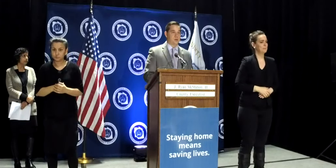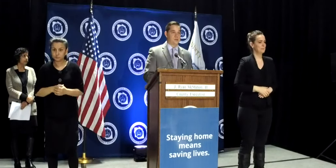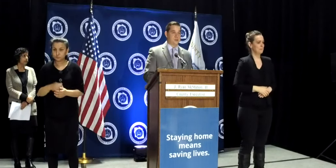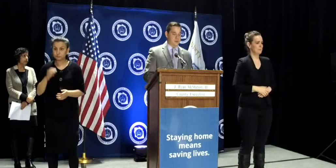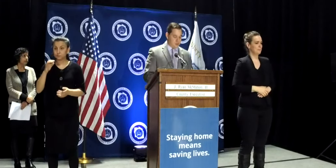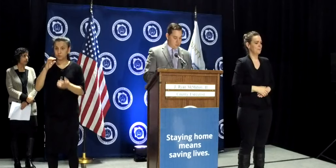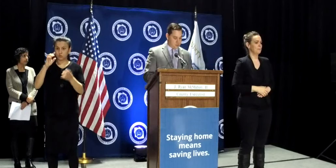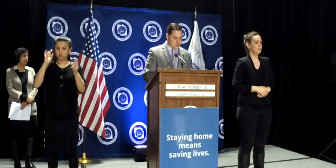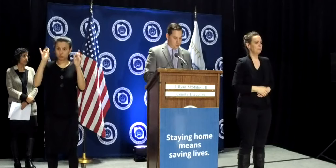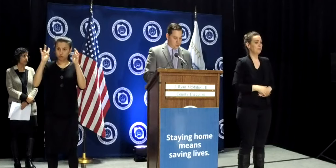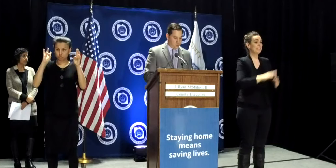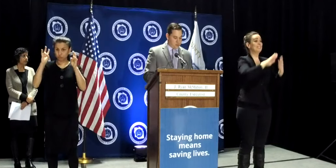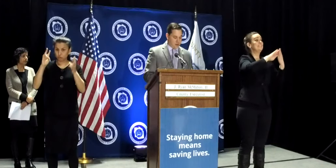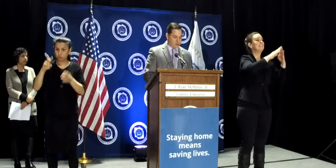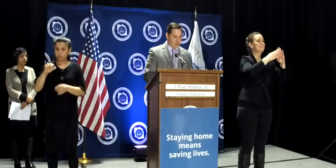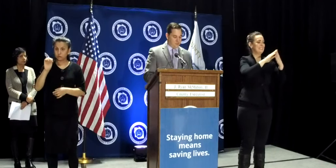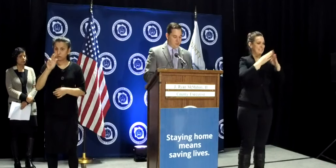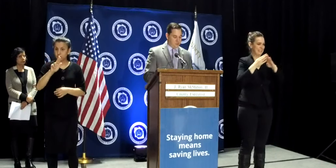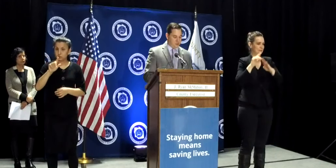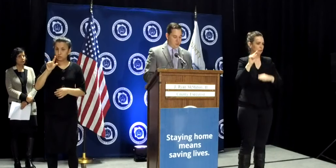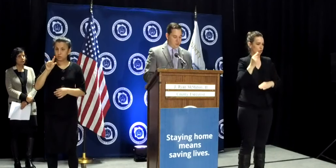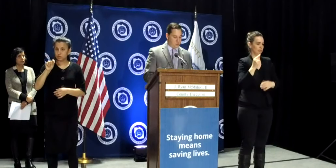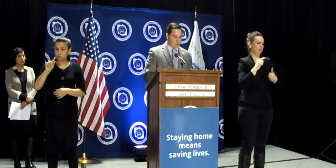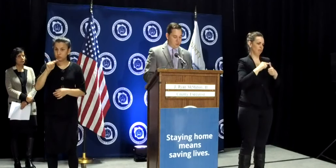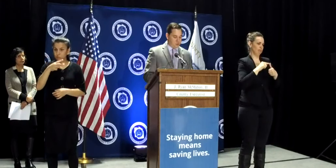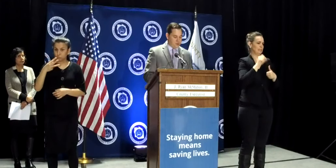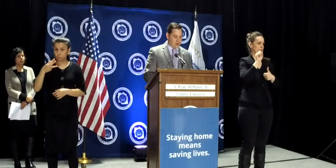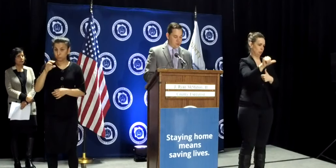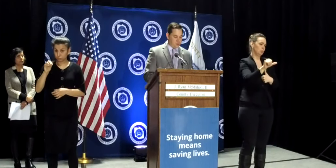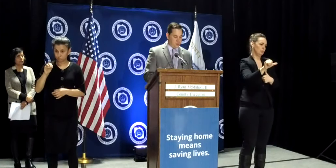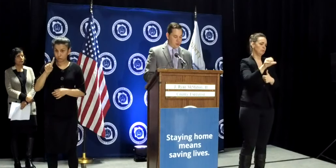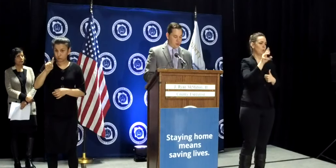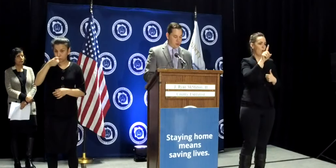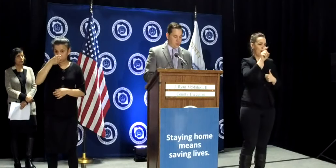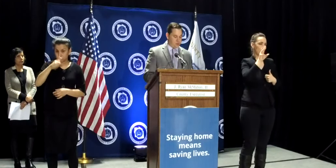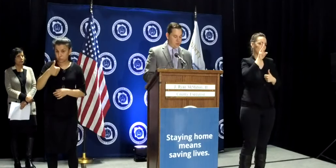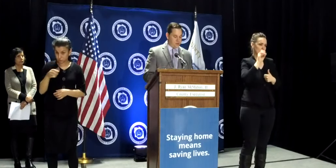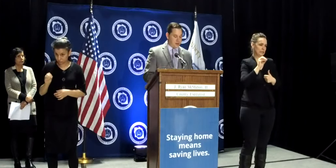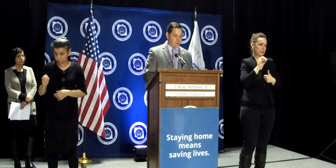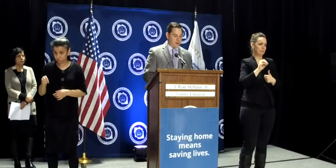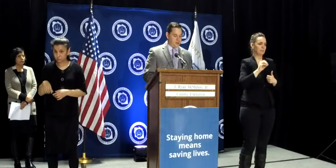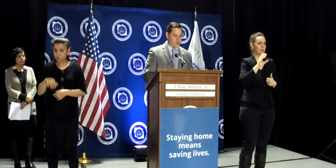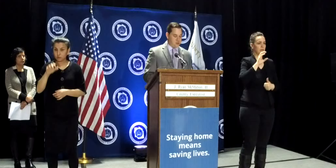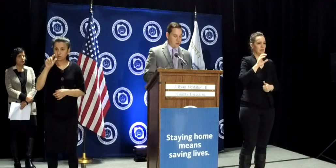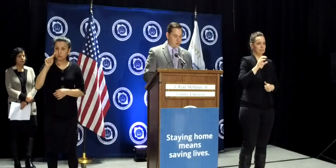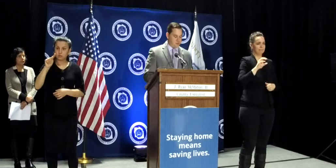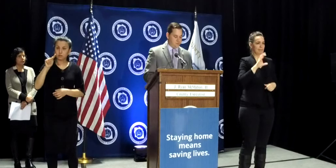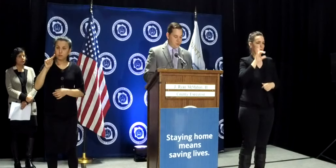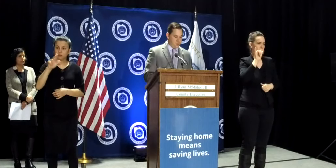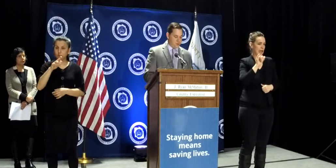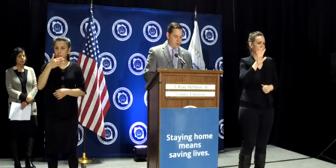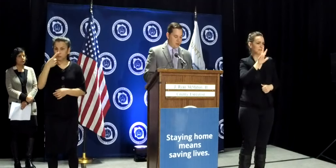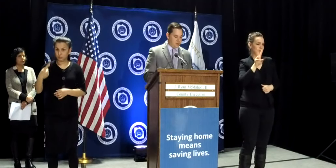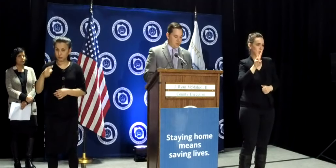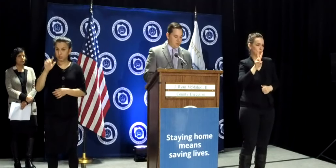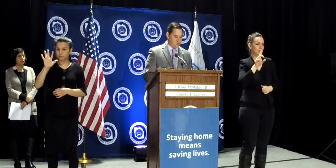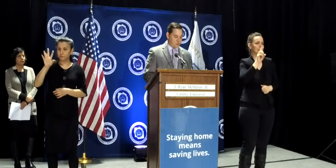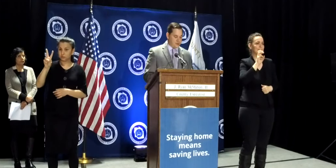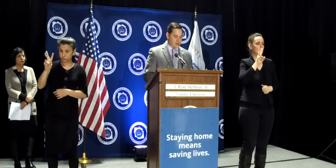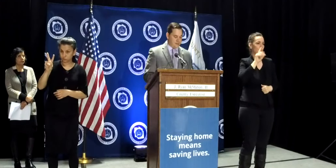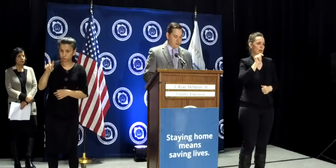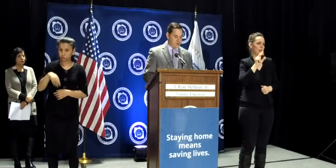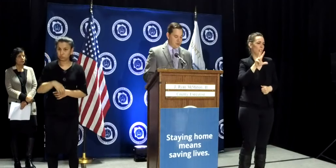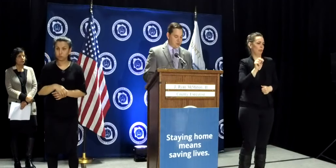Syracuse 160, Town of Clay 52, Town of DeWitt 30, Town of Manlius 30, Town of